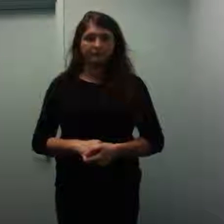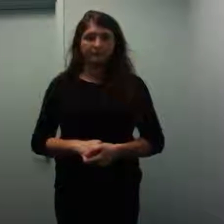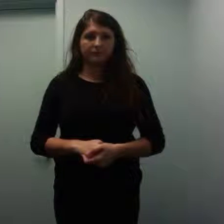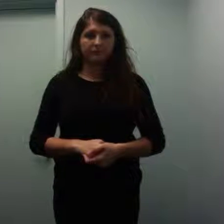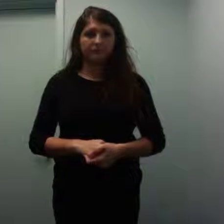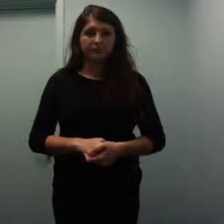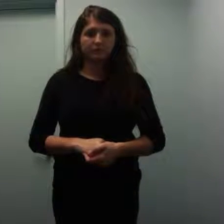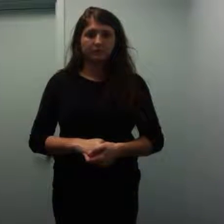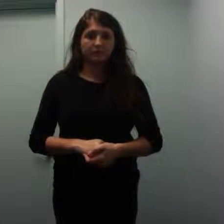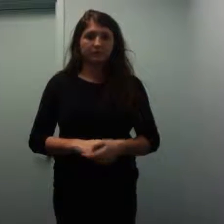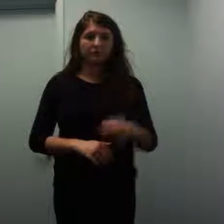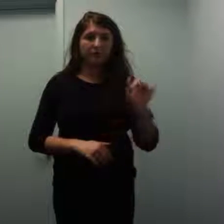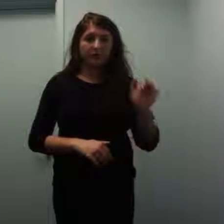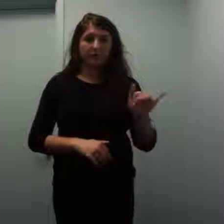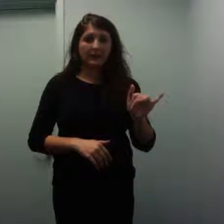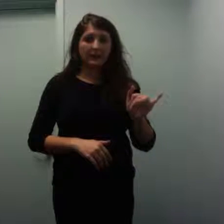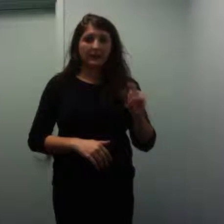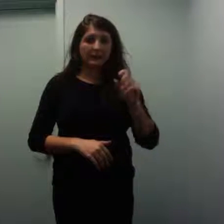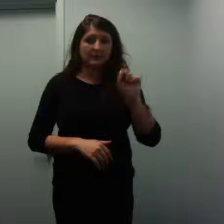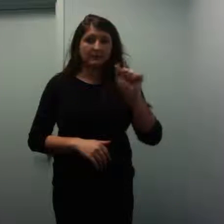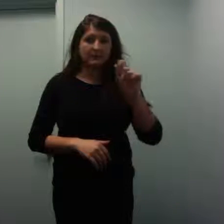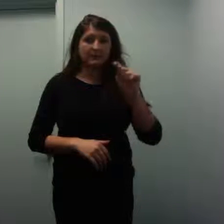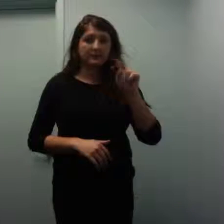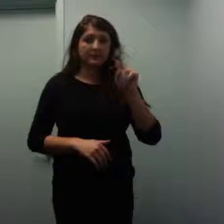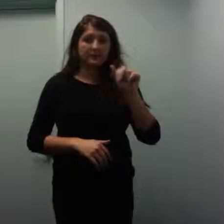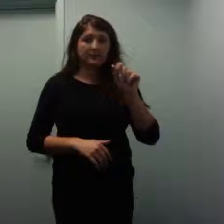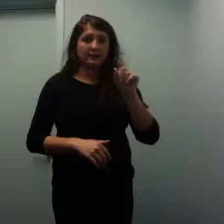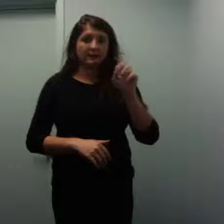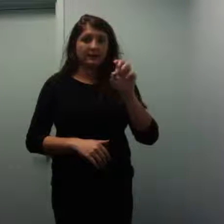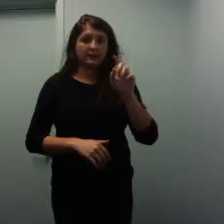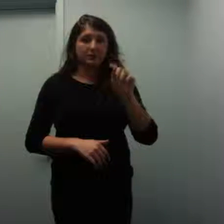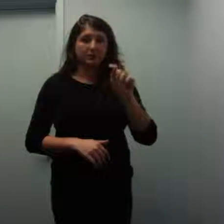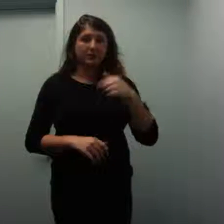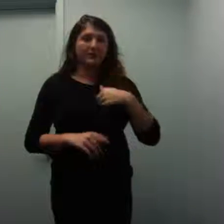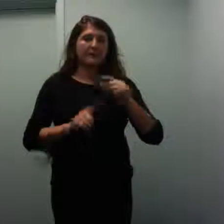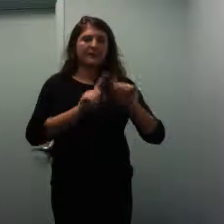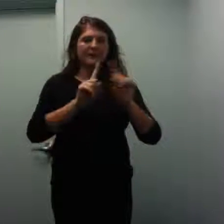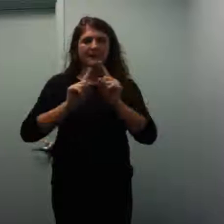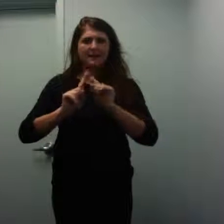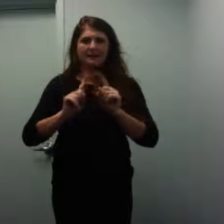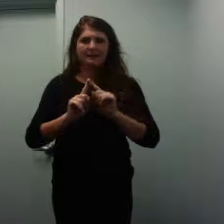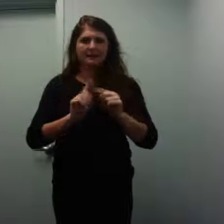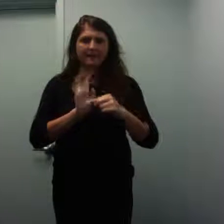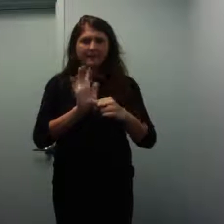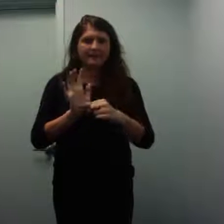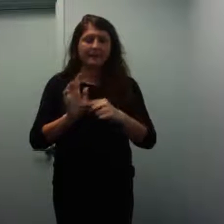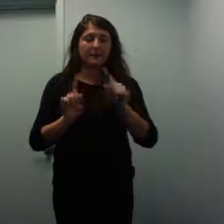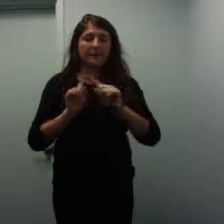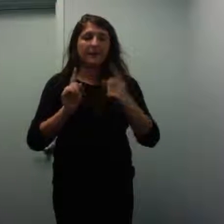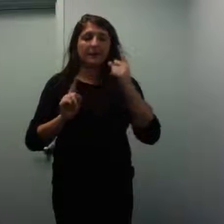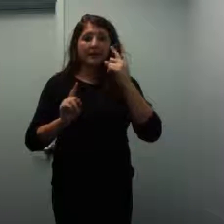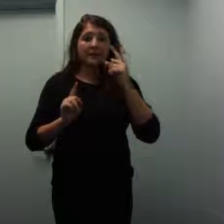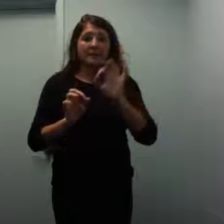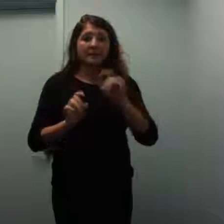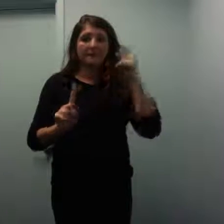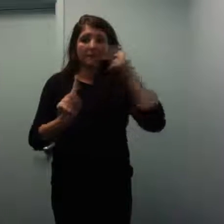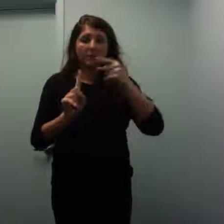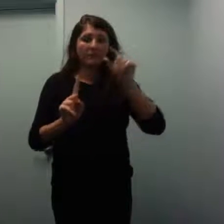This one, you can use saturated to describe a great deal of things. The one we're looking at is the atmosphere. The air in the